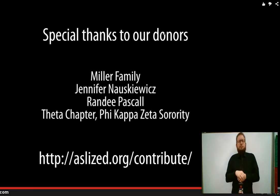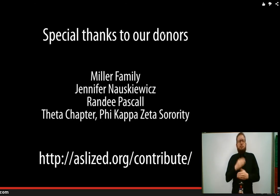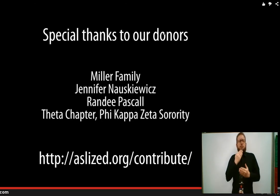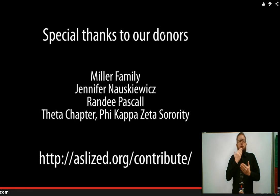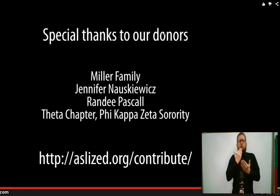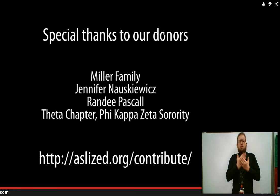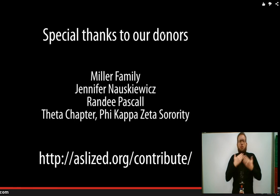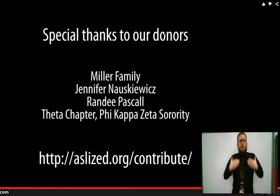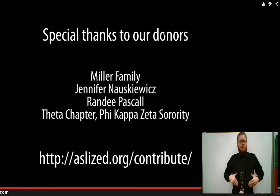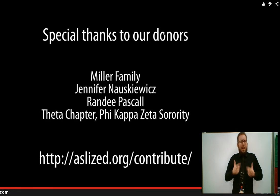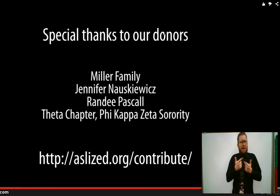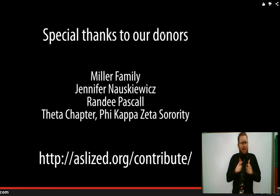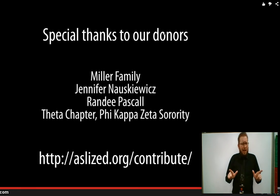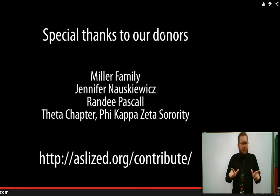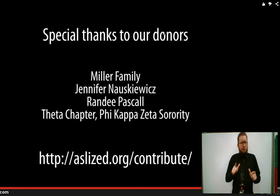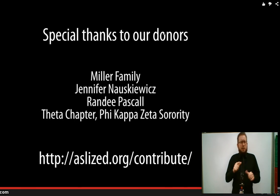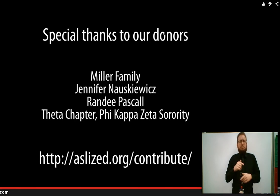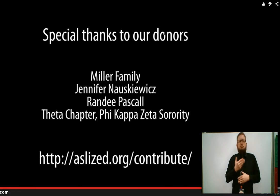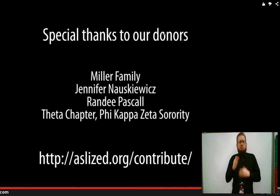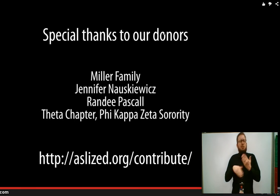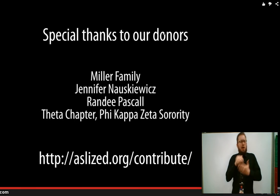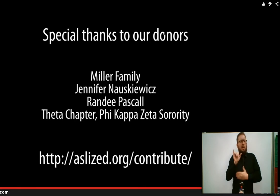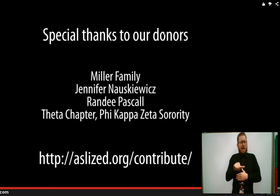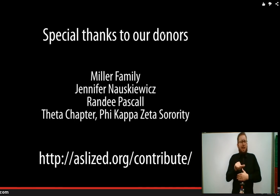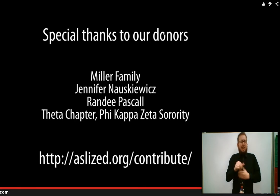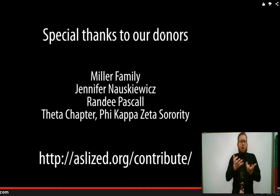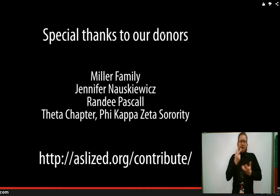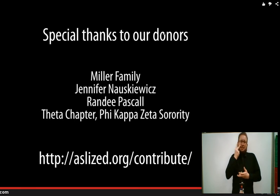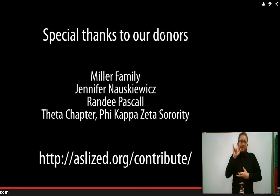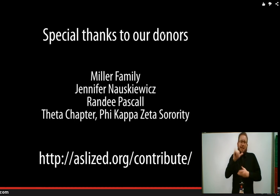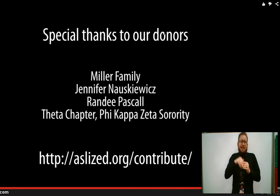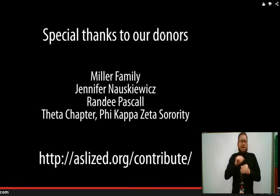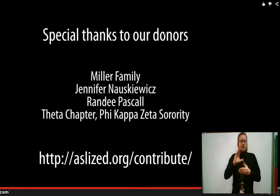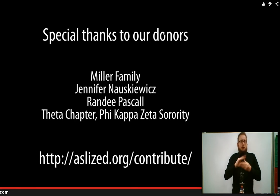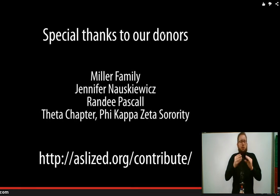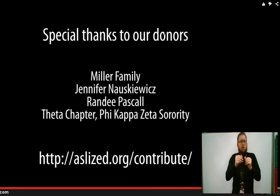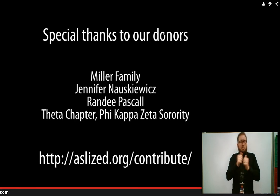using classifiers, using good body language, all